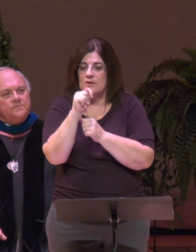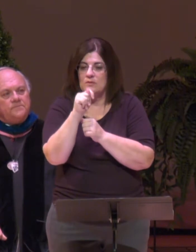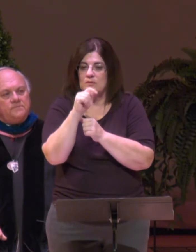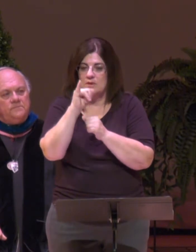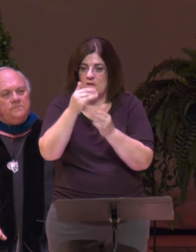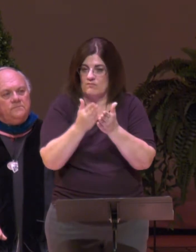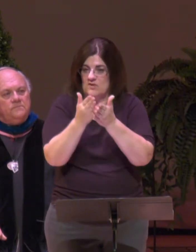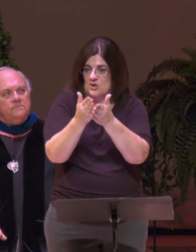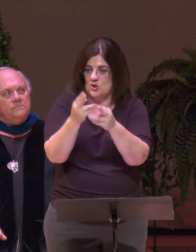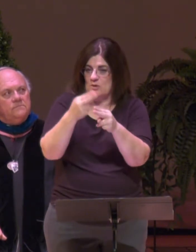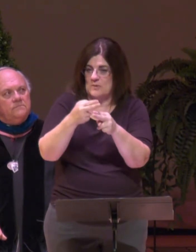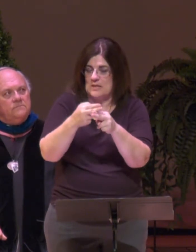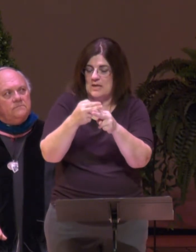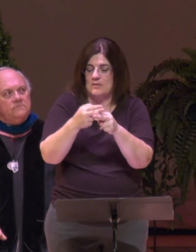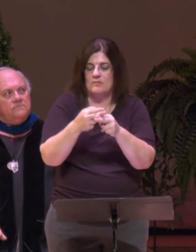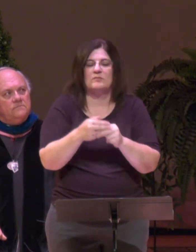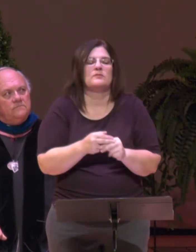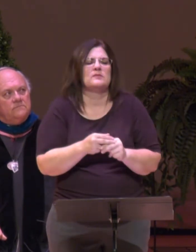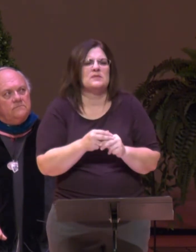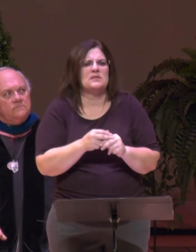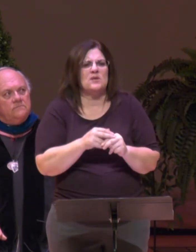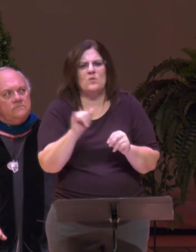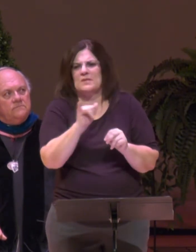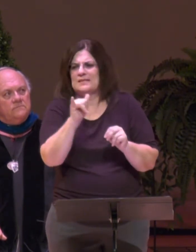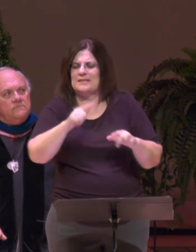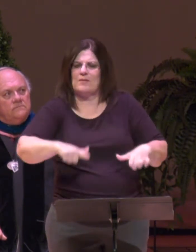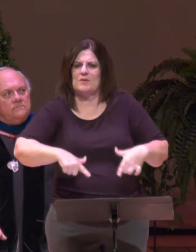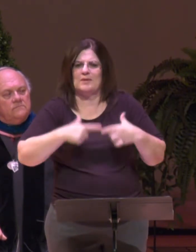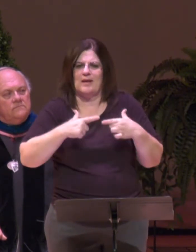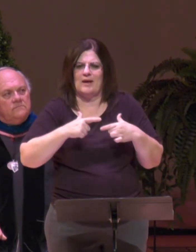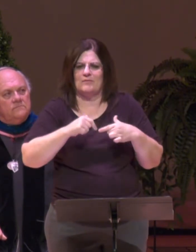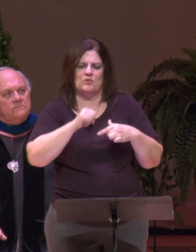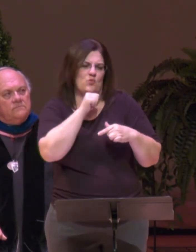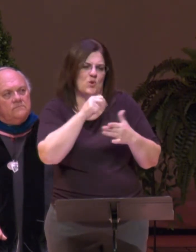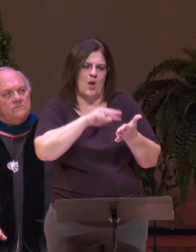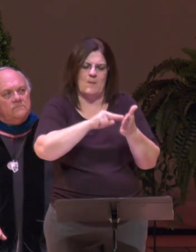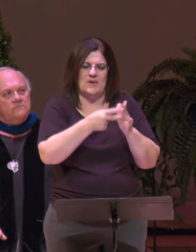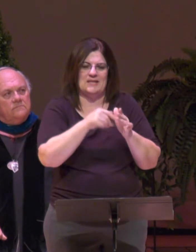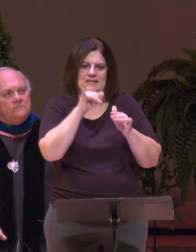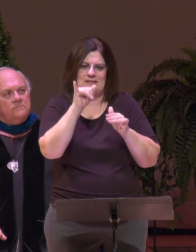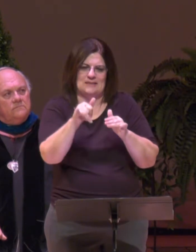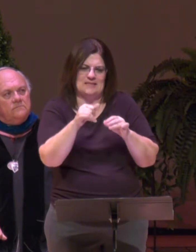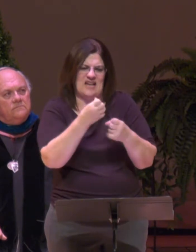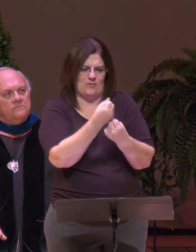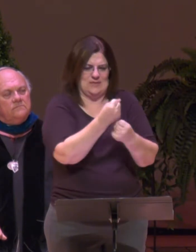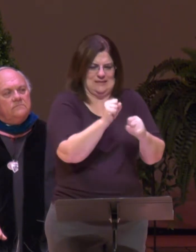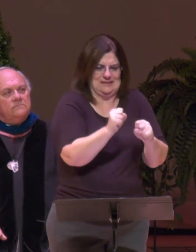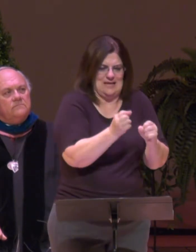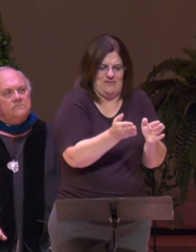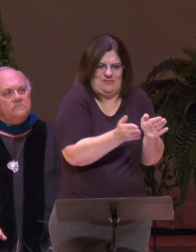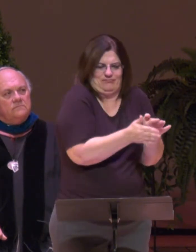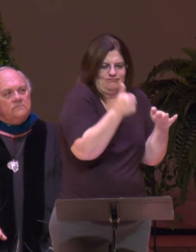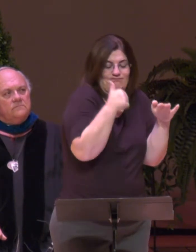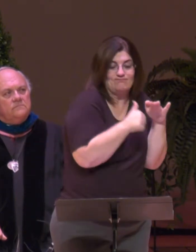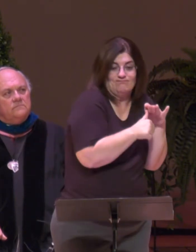sea. We're not built to stay in the safety of a harbor. We're meant to take that ship of life